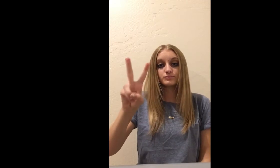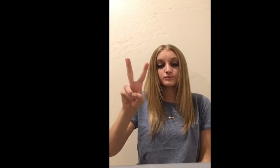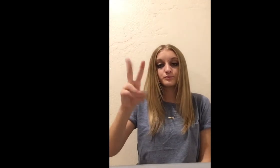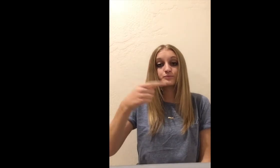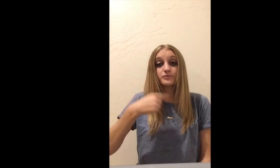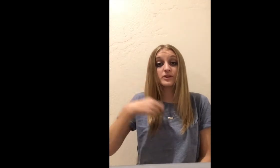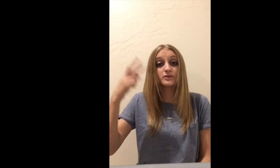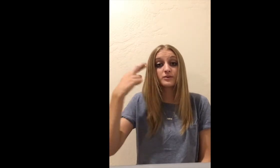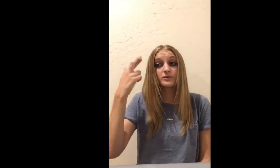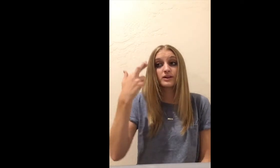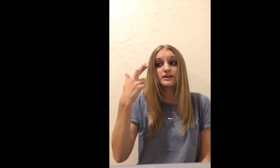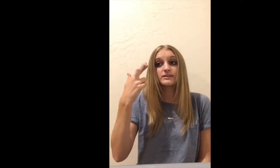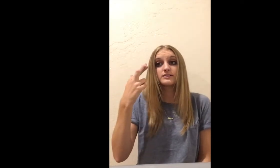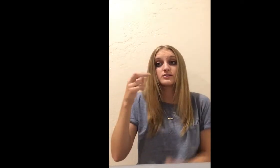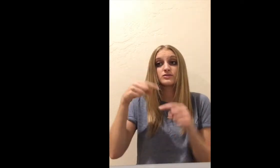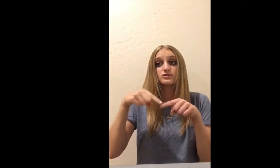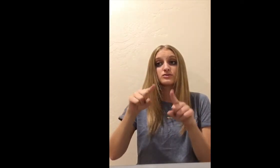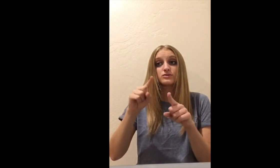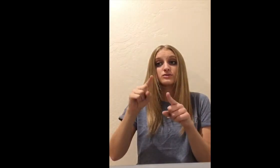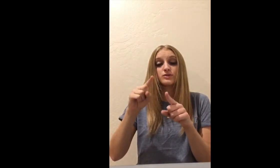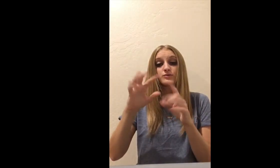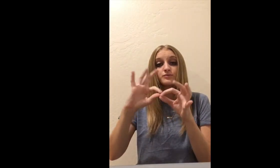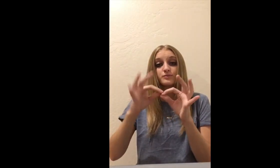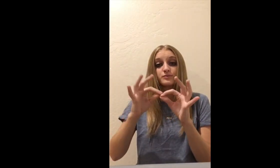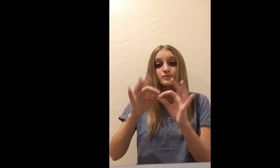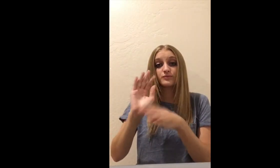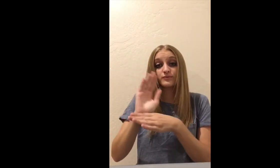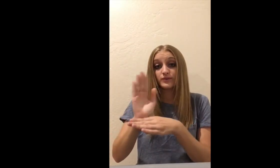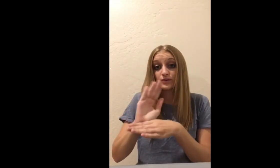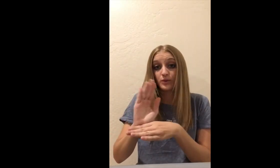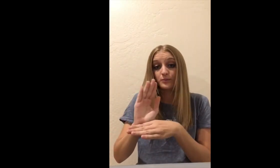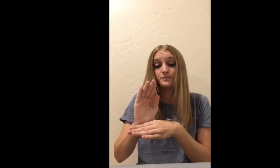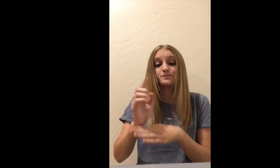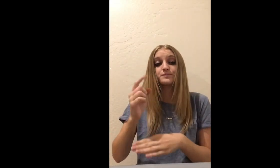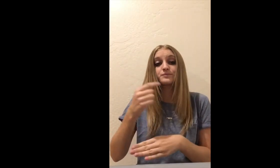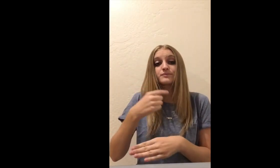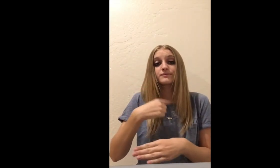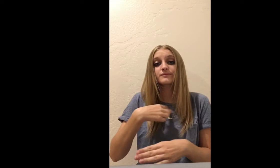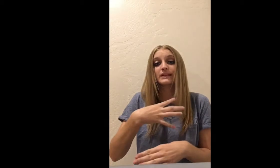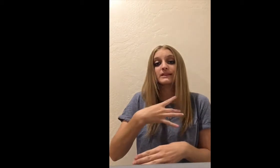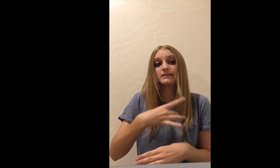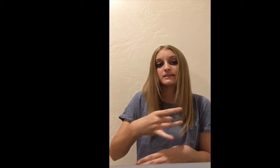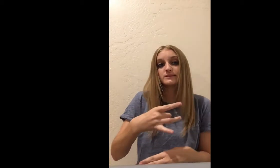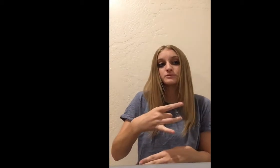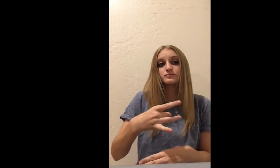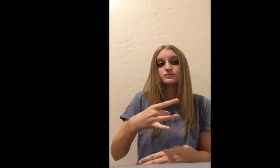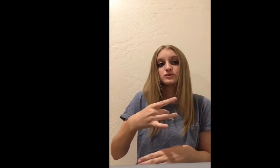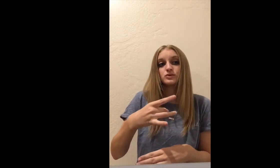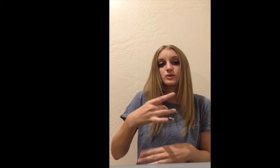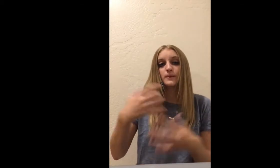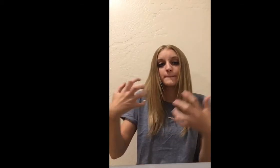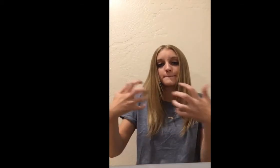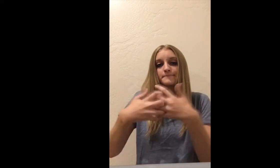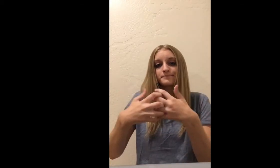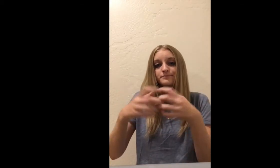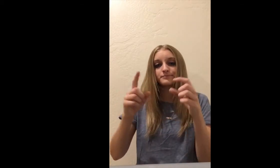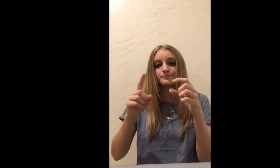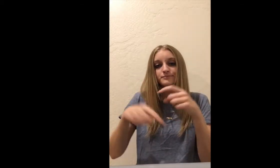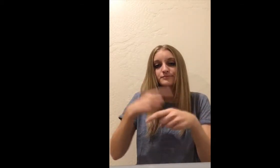During ASL 2, I realized during the interpreting a movie project that I